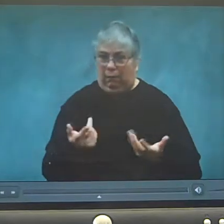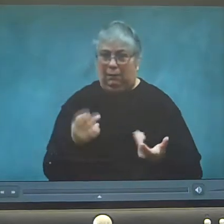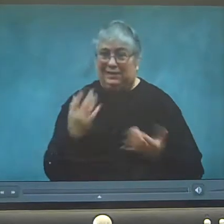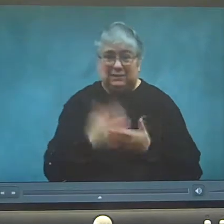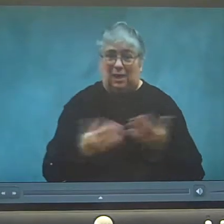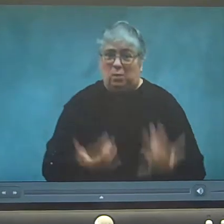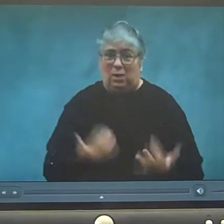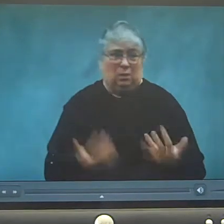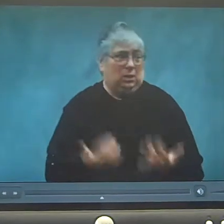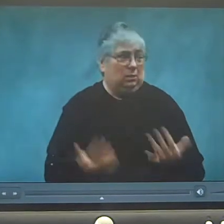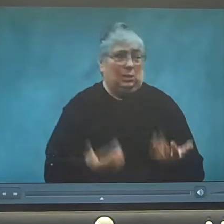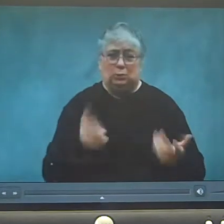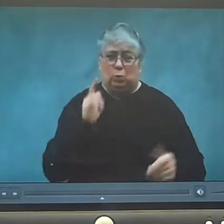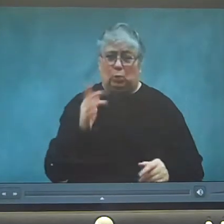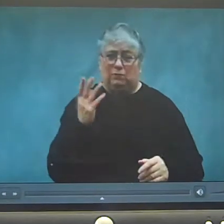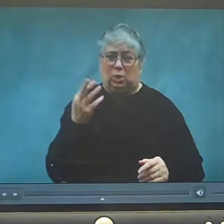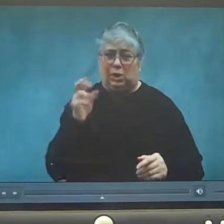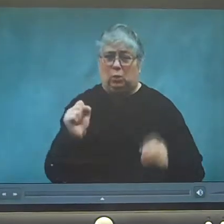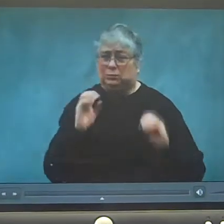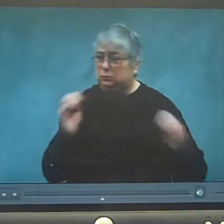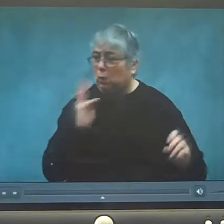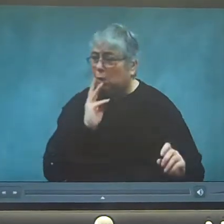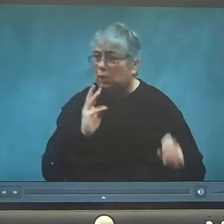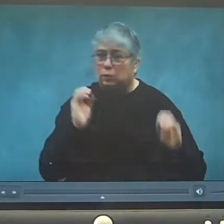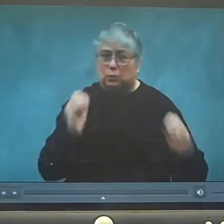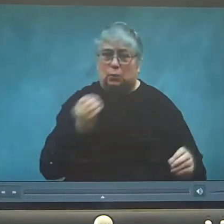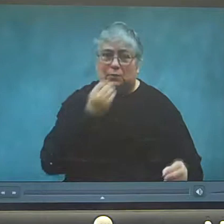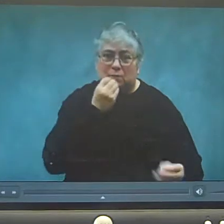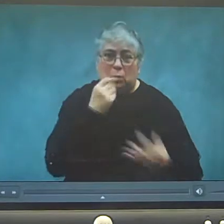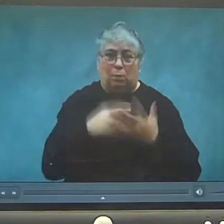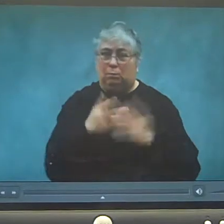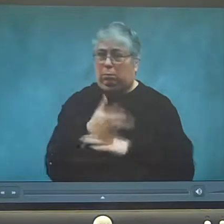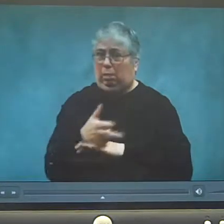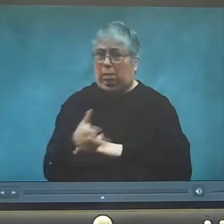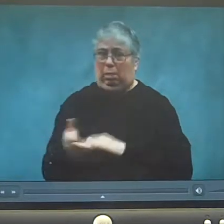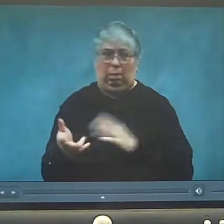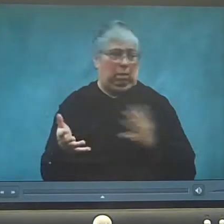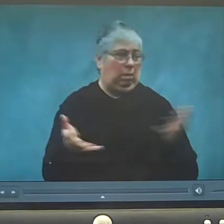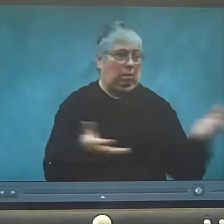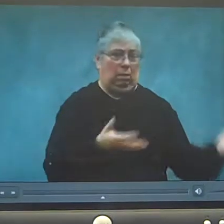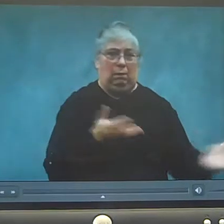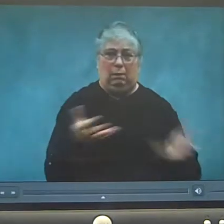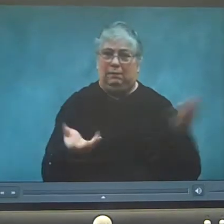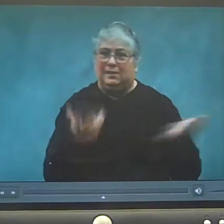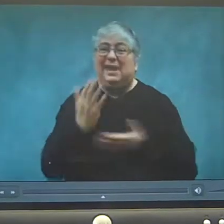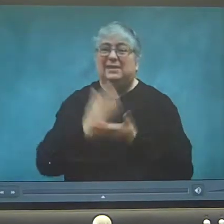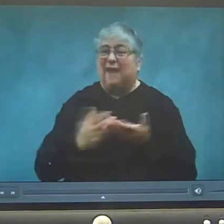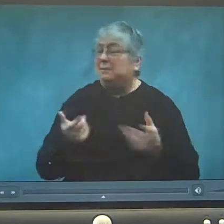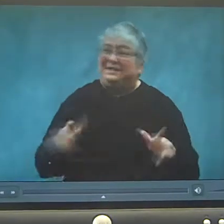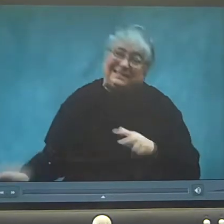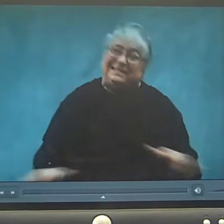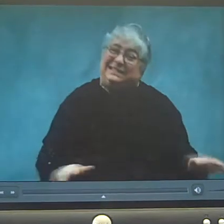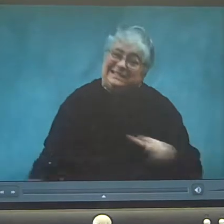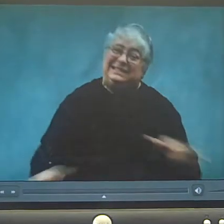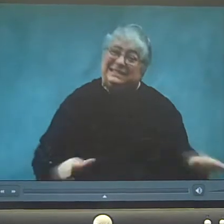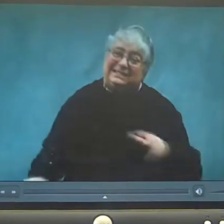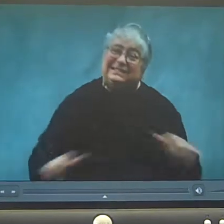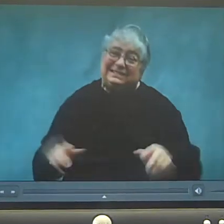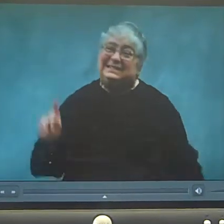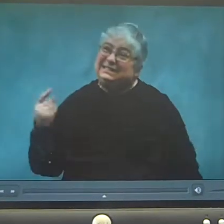these people are driving, they're just in the middle of nowhere, and they're waiting many hours with no food or nothing to drink, and some of them are